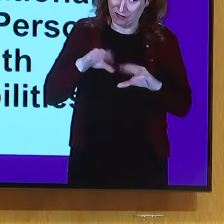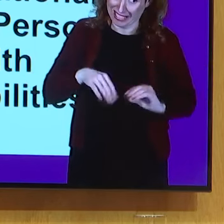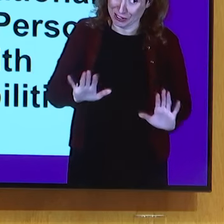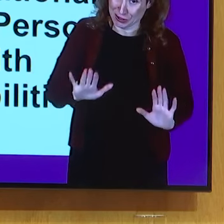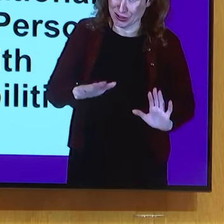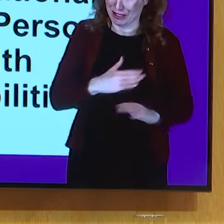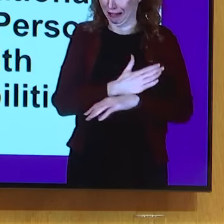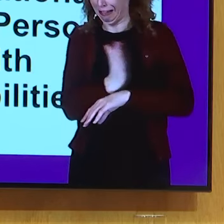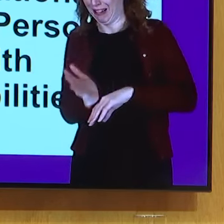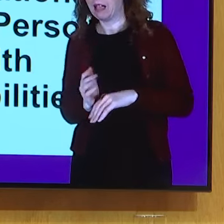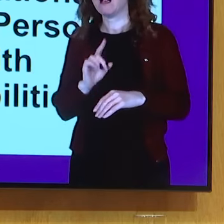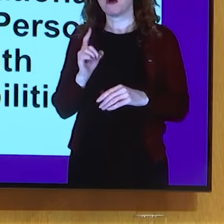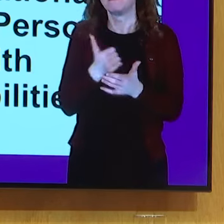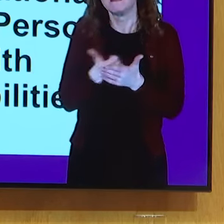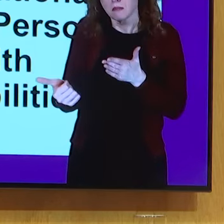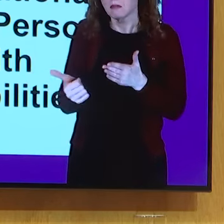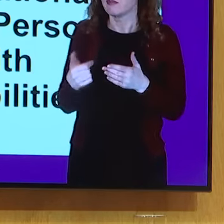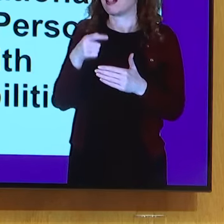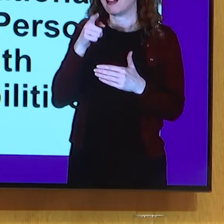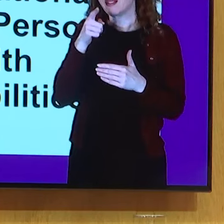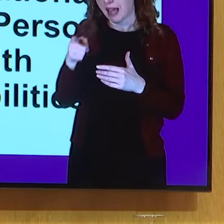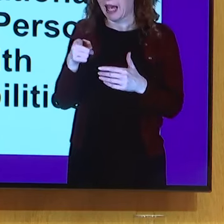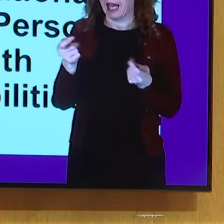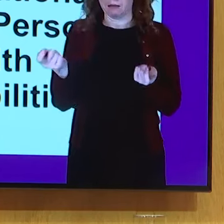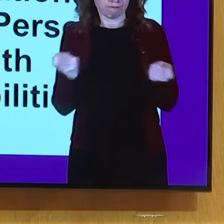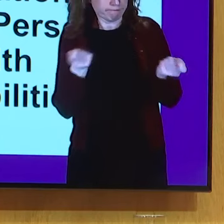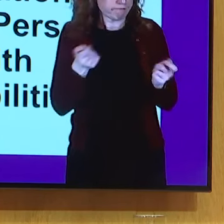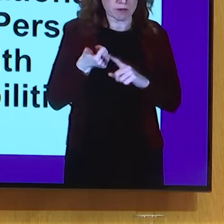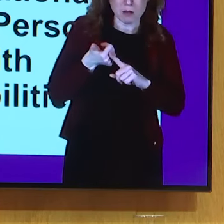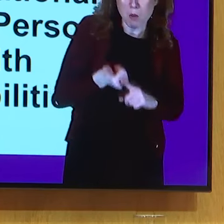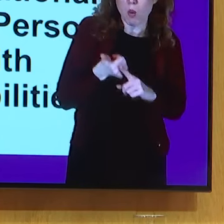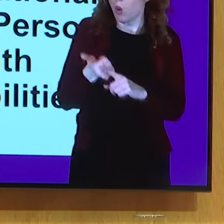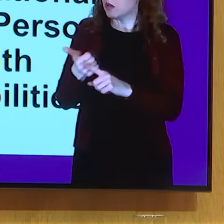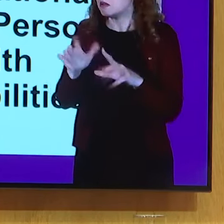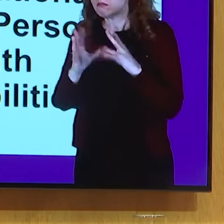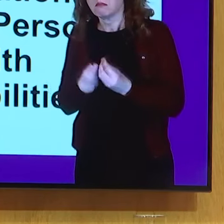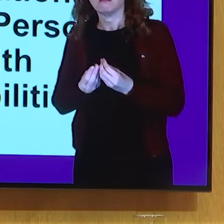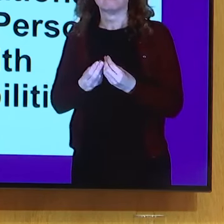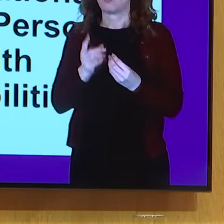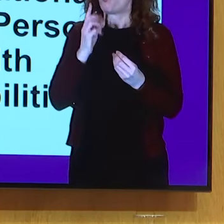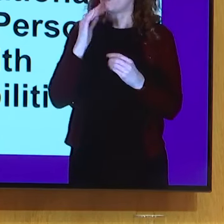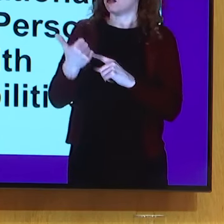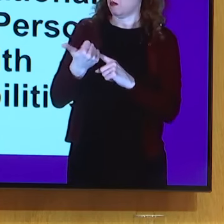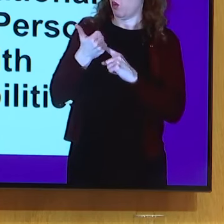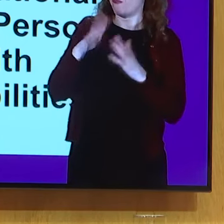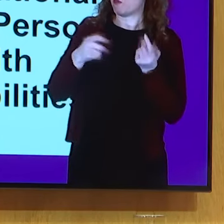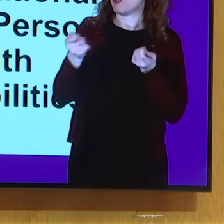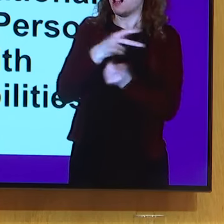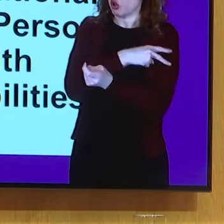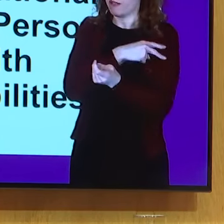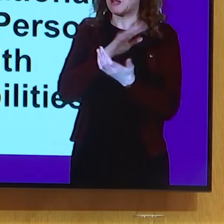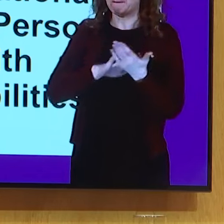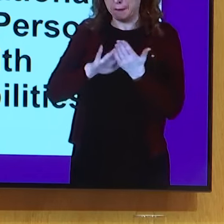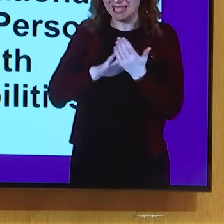But genuinely, giving it the office, giving it the support of the Presiding Officer elevates what we've done today to